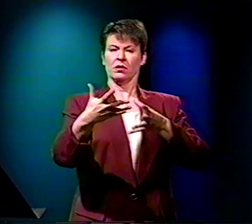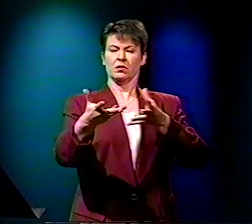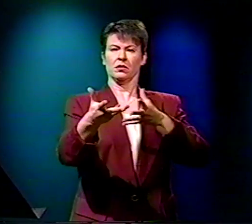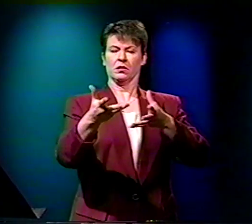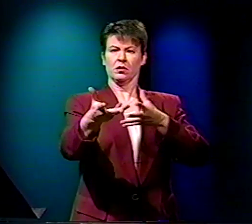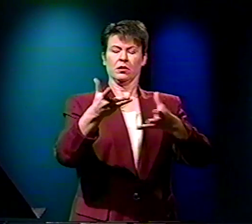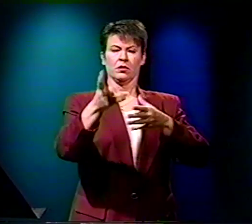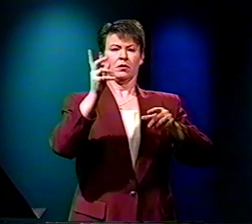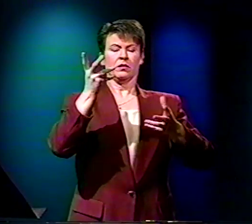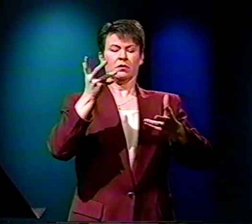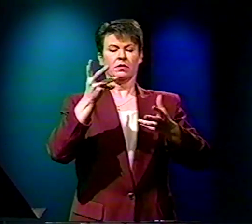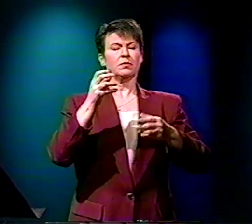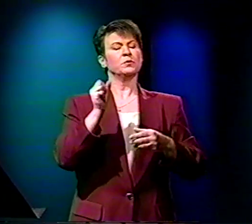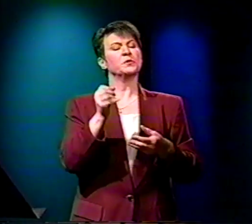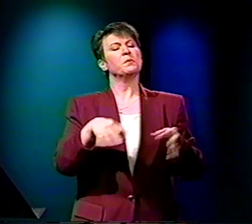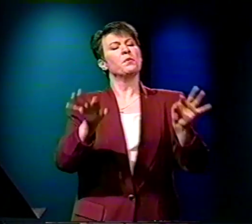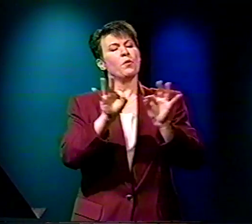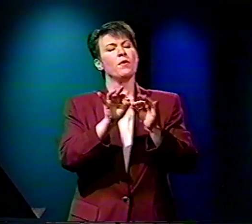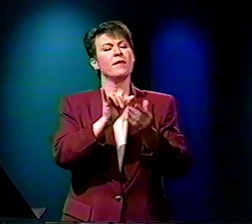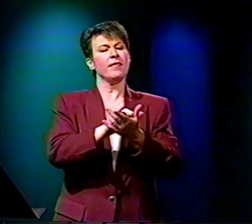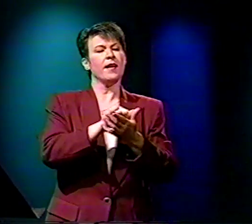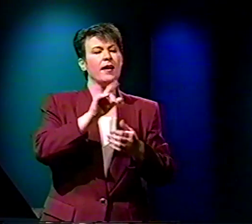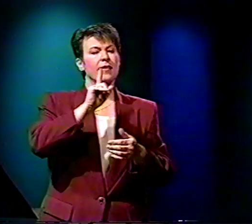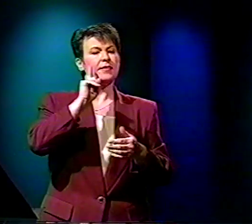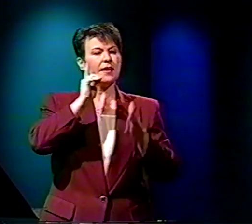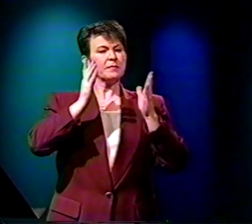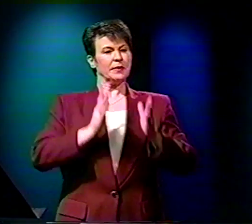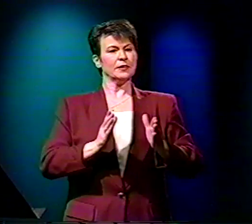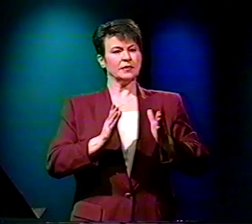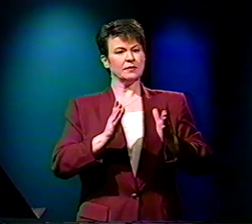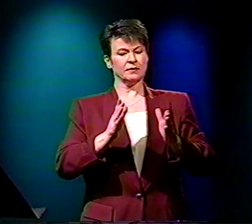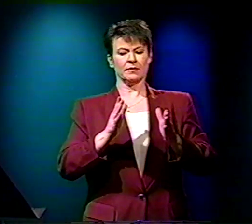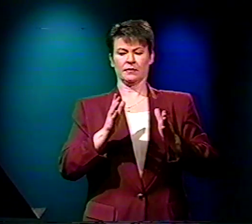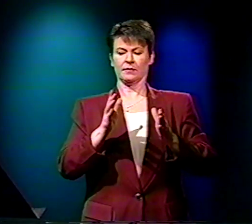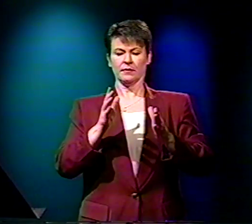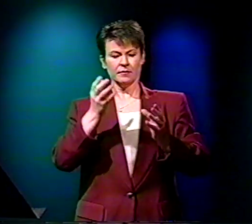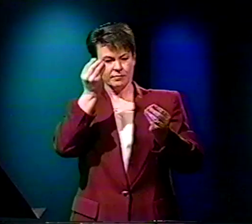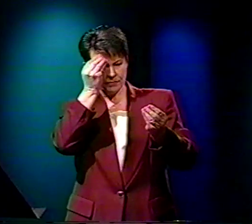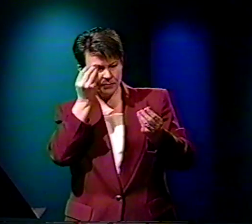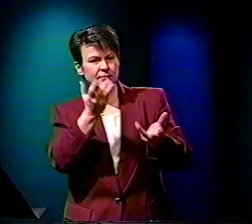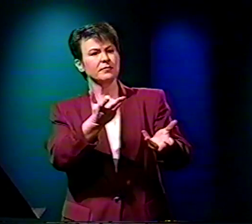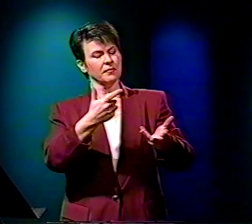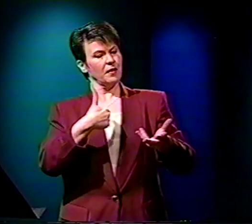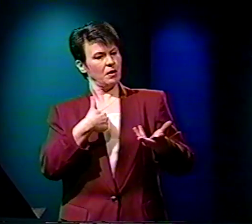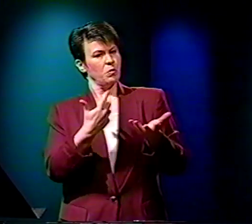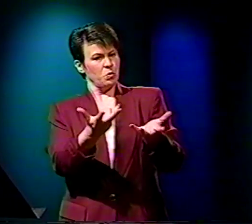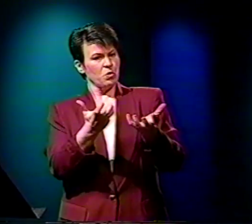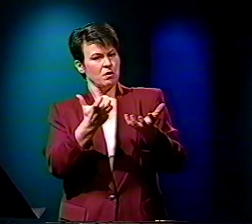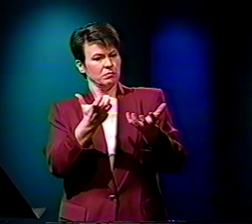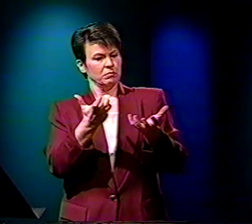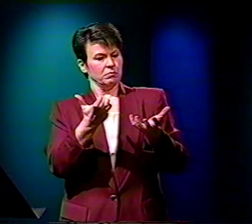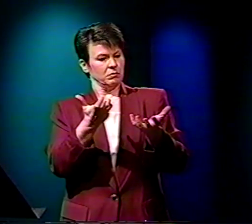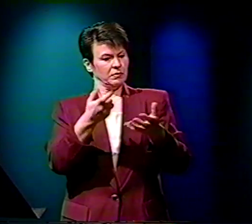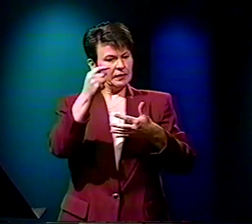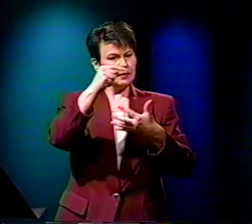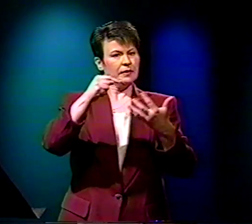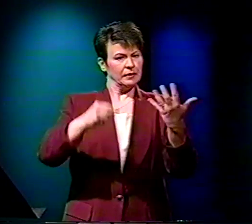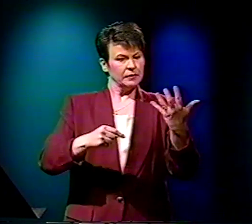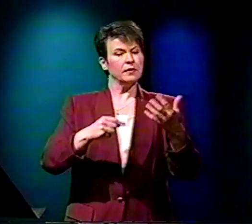deaf person says, no, I want to maintain control of the situation, and a struggle ensues. The deaf individual may want to